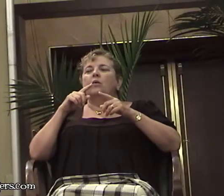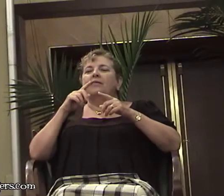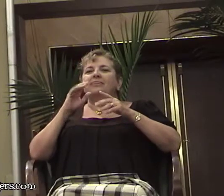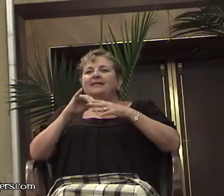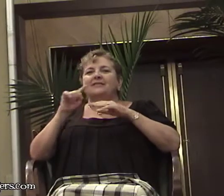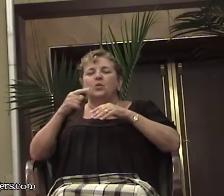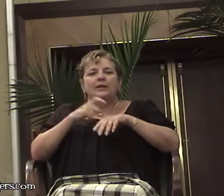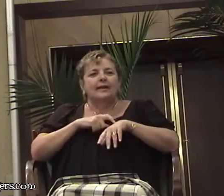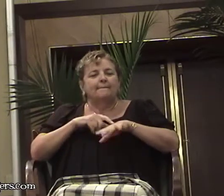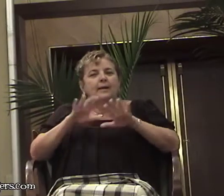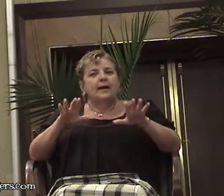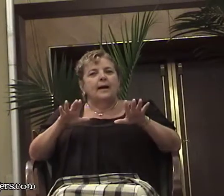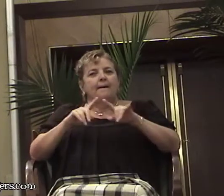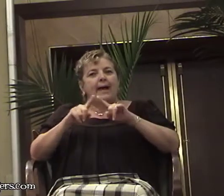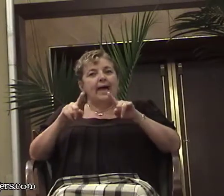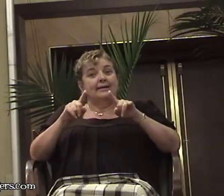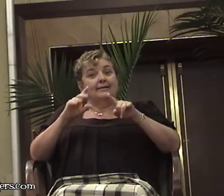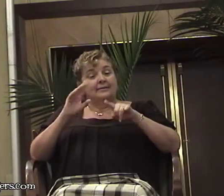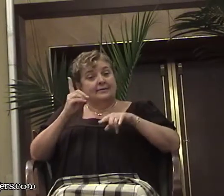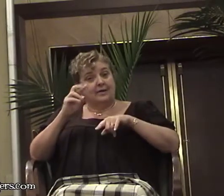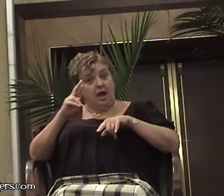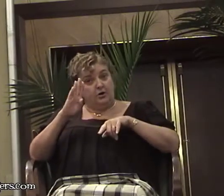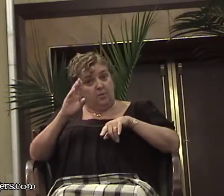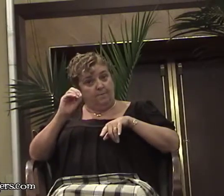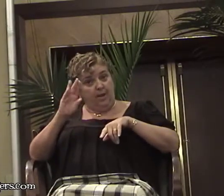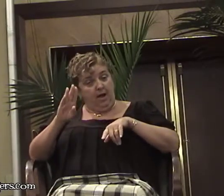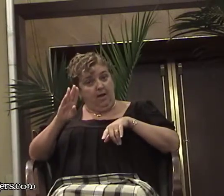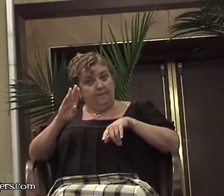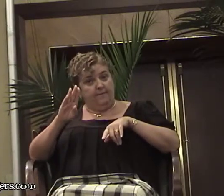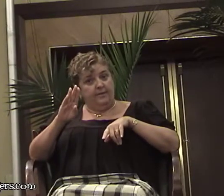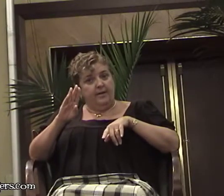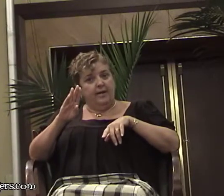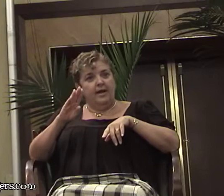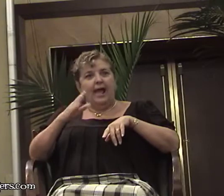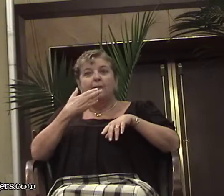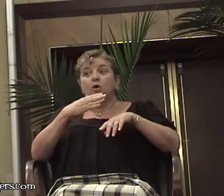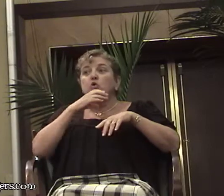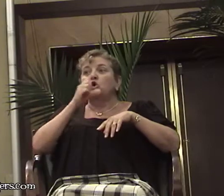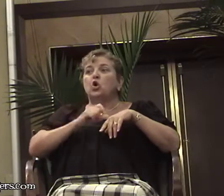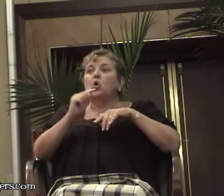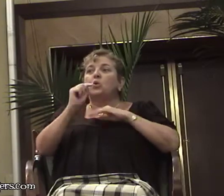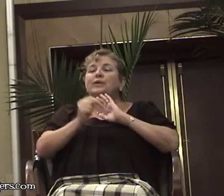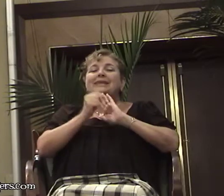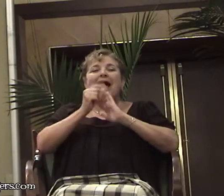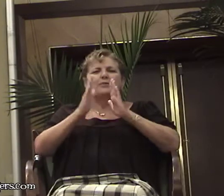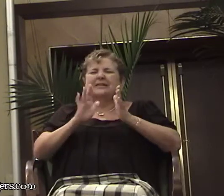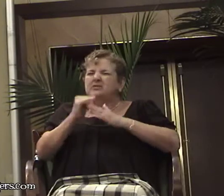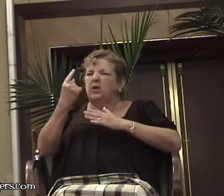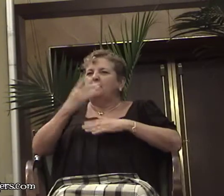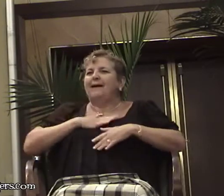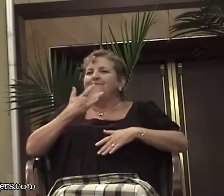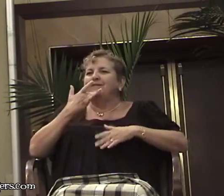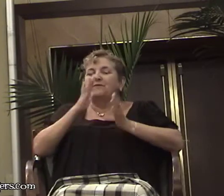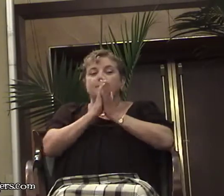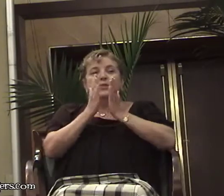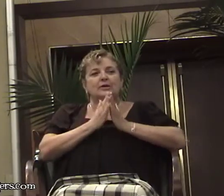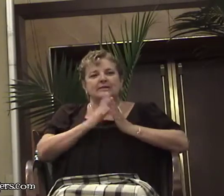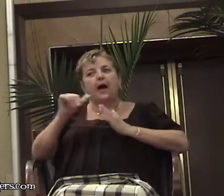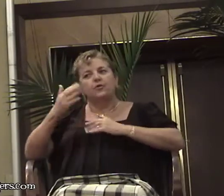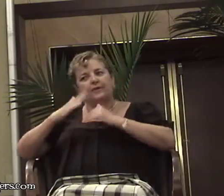In fact, Dr. Bob, in the Good Old Timers, which is one of my favorite books besides the big book, Dr. Bob said, when one drunk is